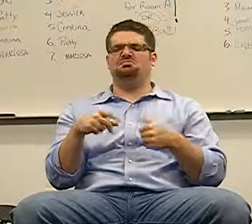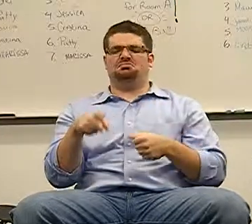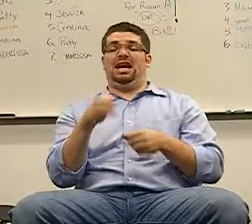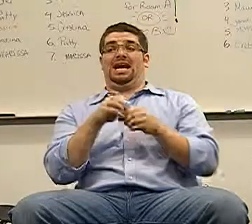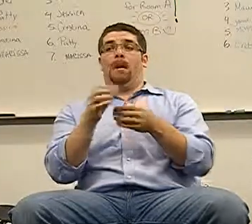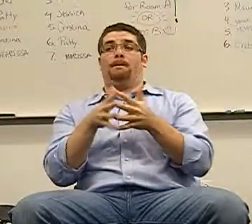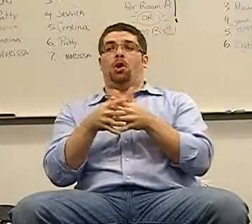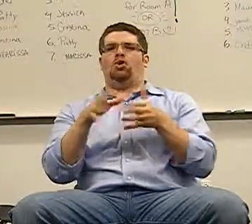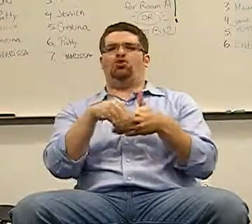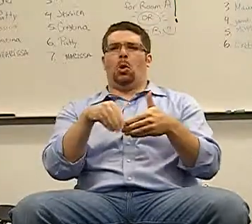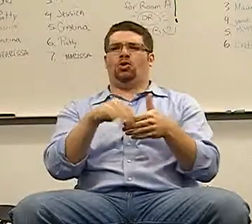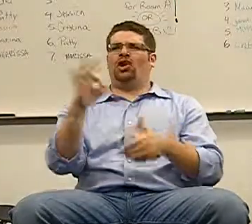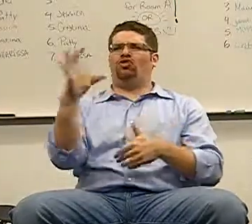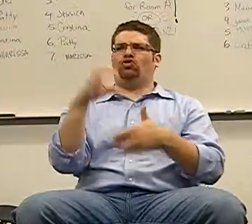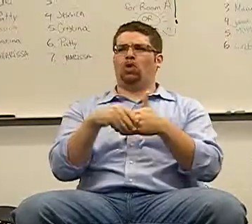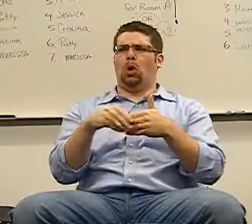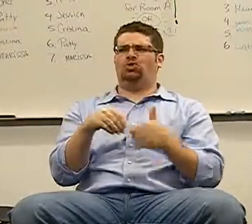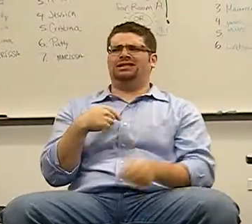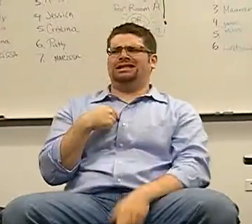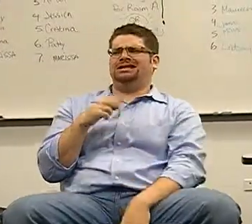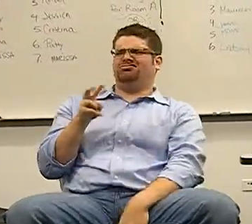A man tried selling it to us for $500.